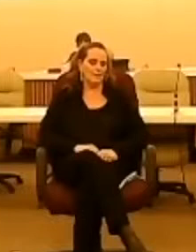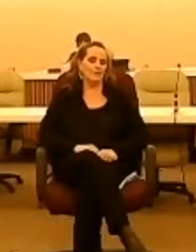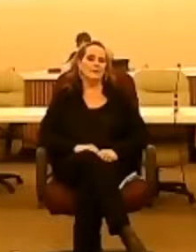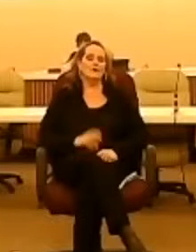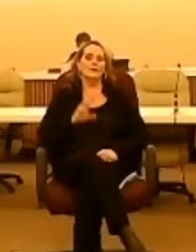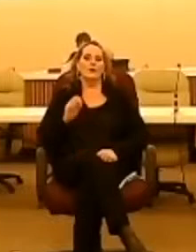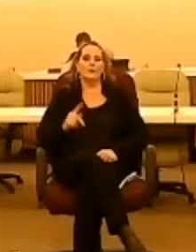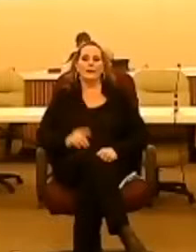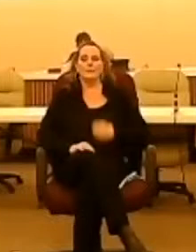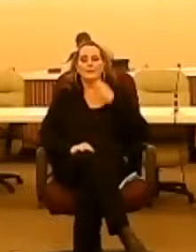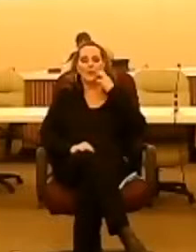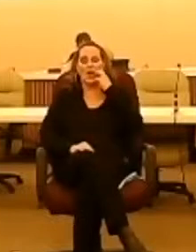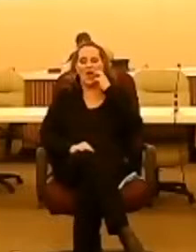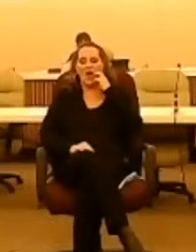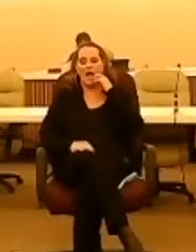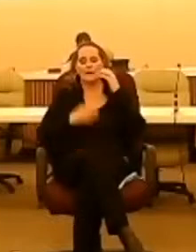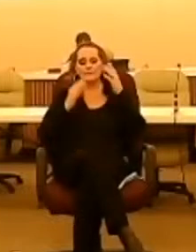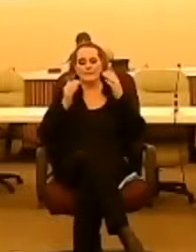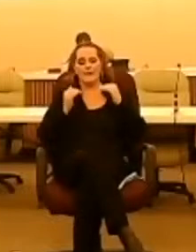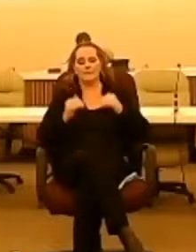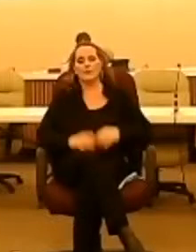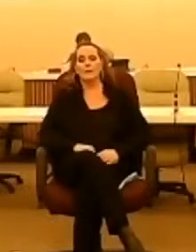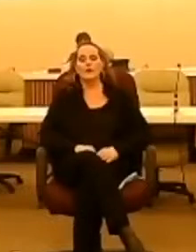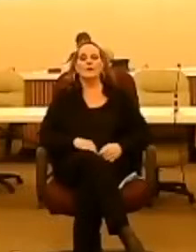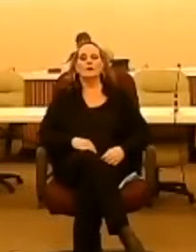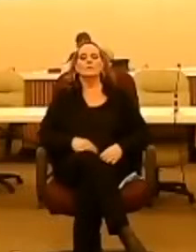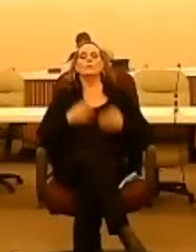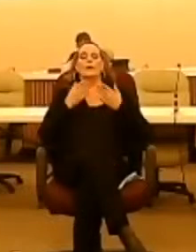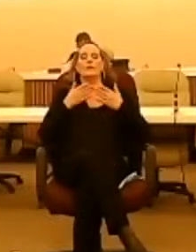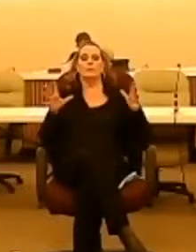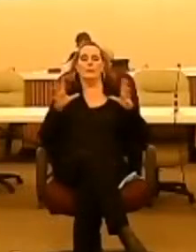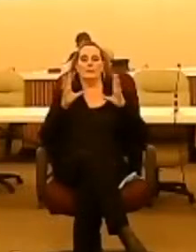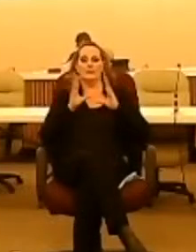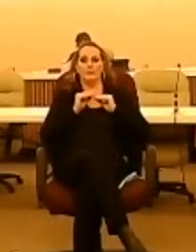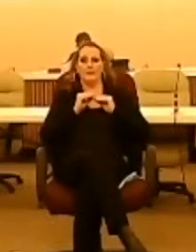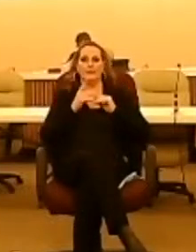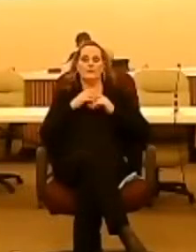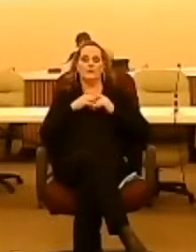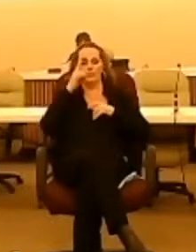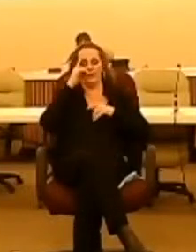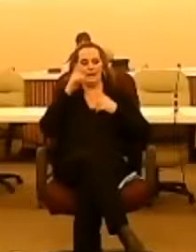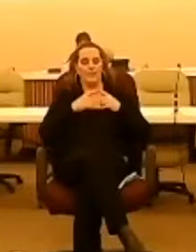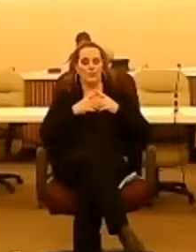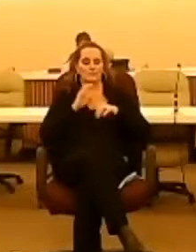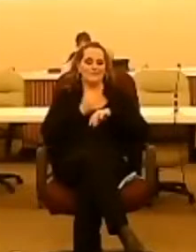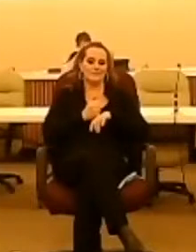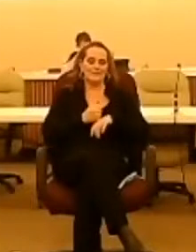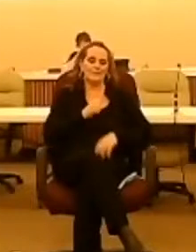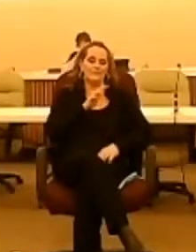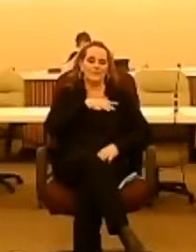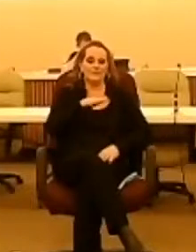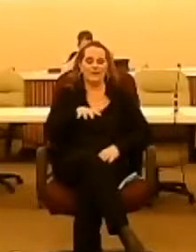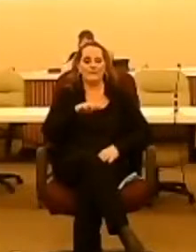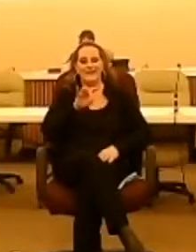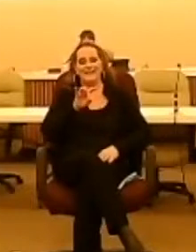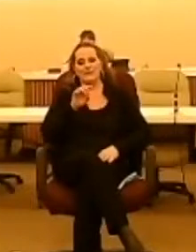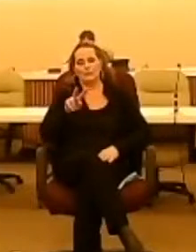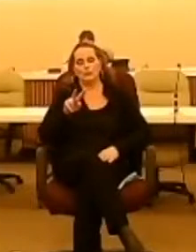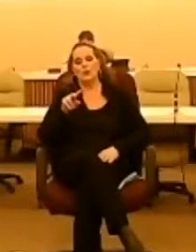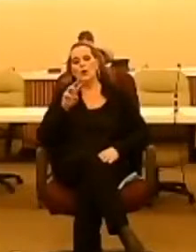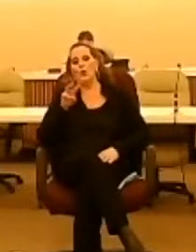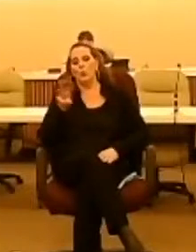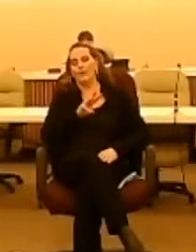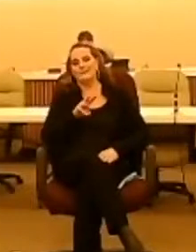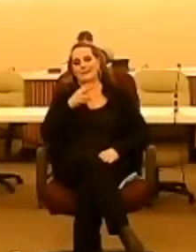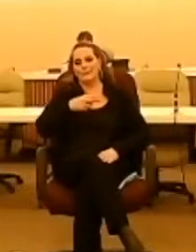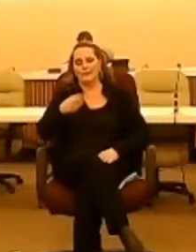Okay, next up, we have public hearing to consider designating 5582 West Henrietta Road as